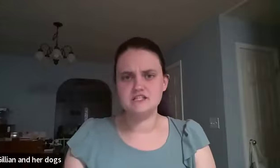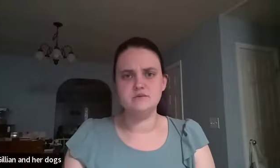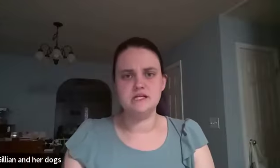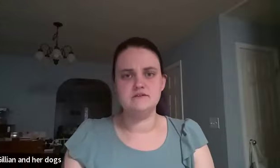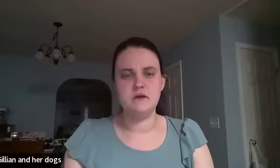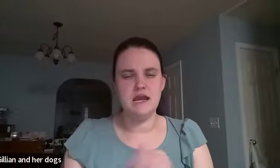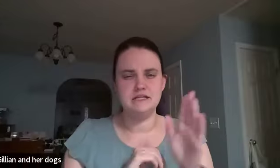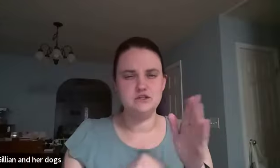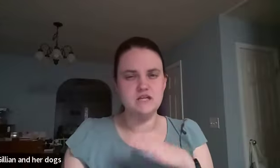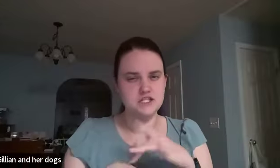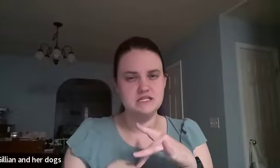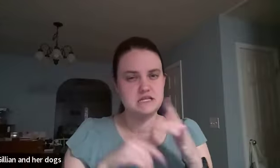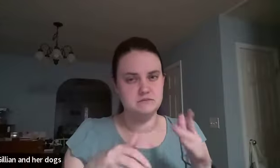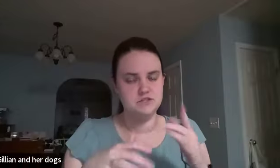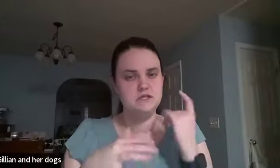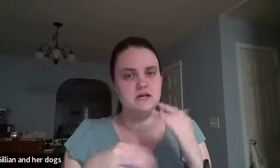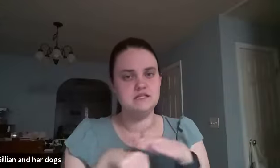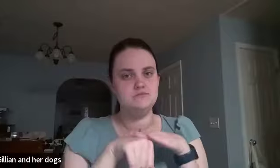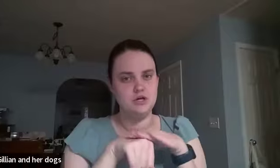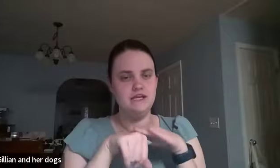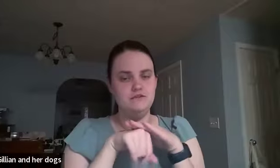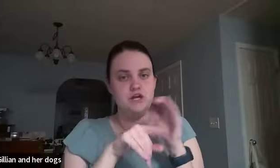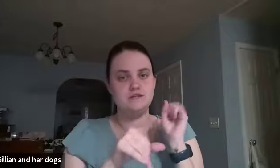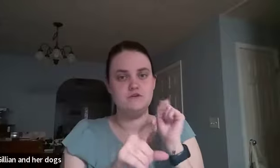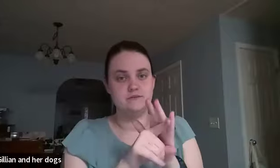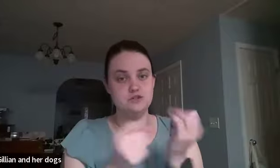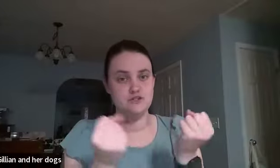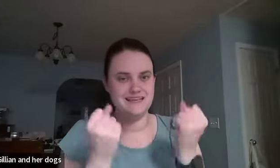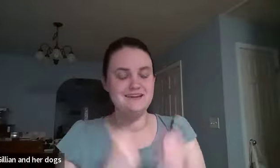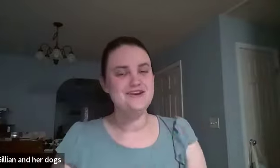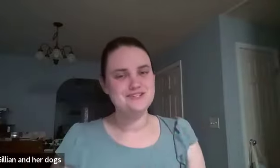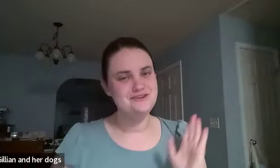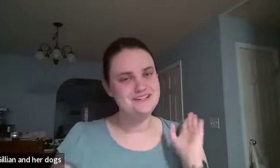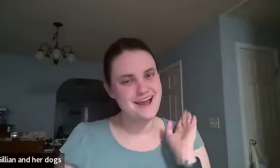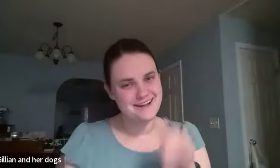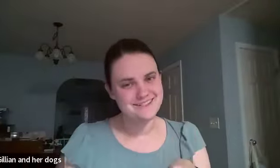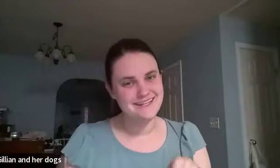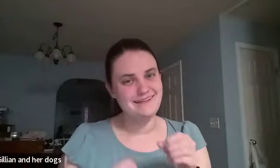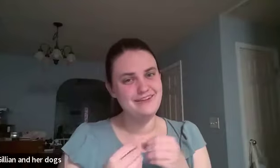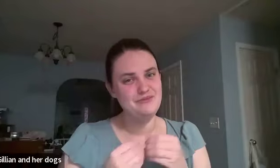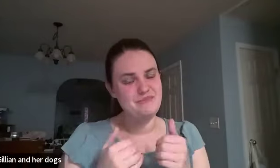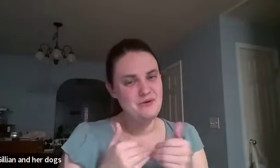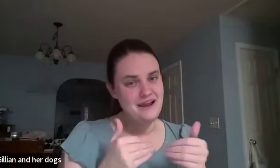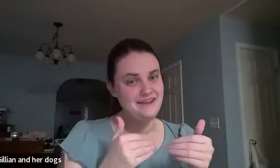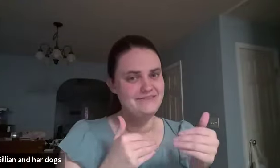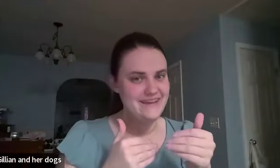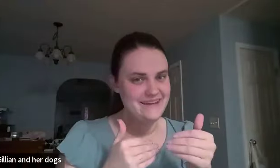actually with, and I don't touch this as much because I'm trying to give you guys more exposure to sign. So you guys are actually getting a little bit more